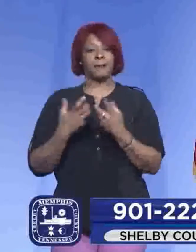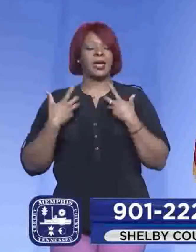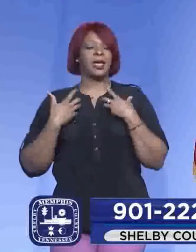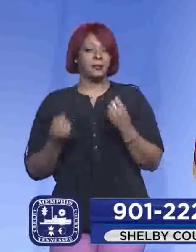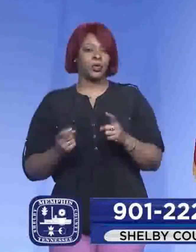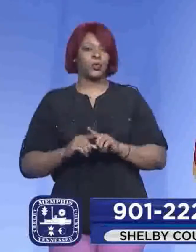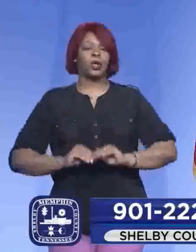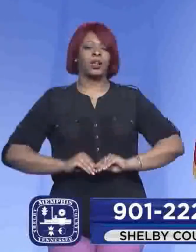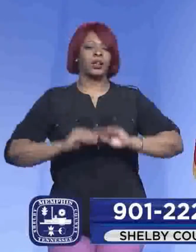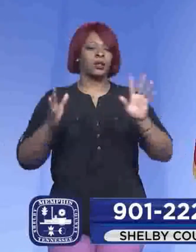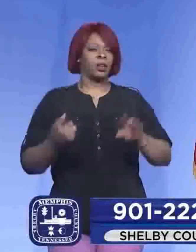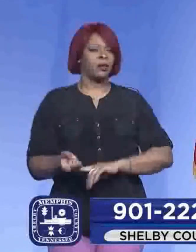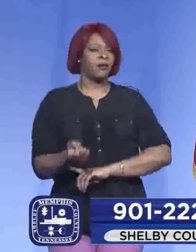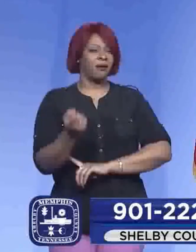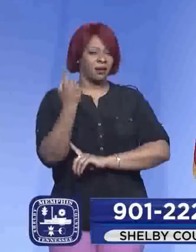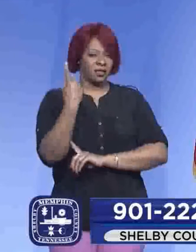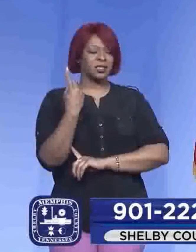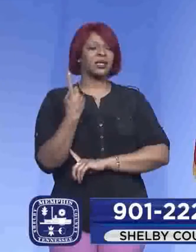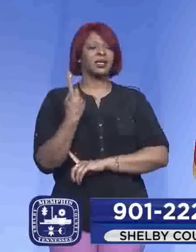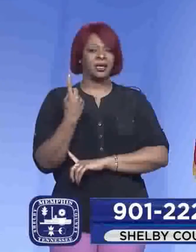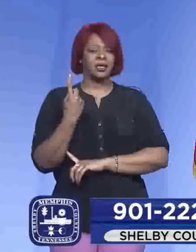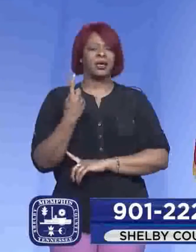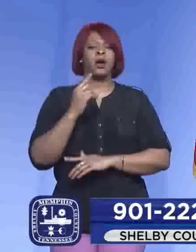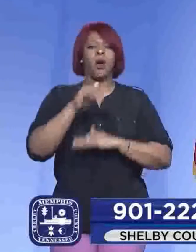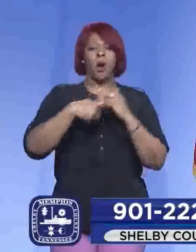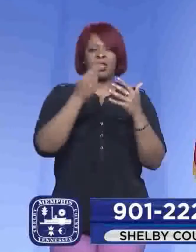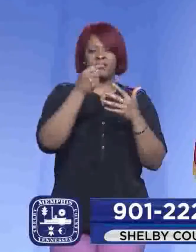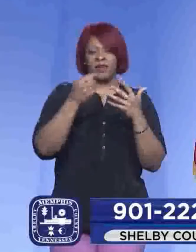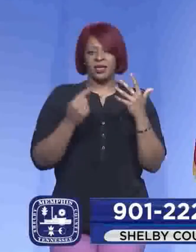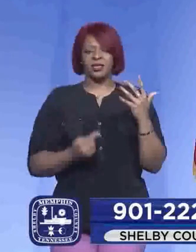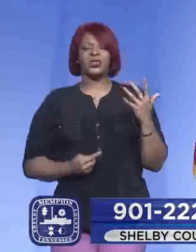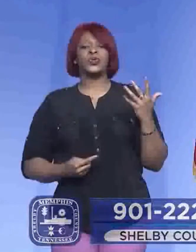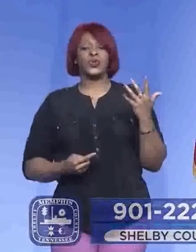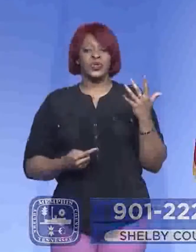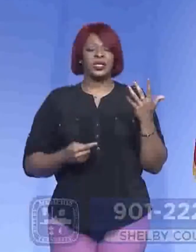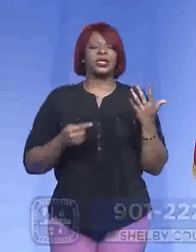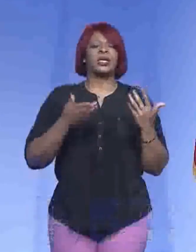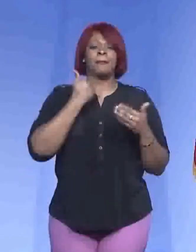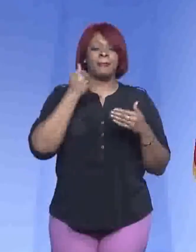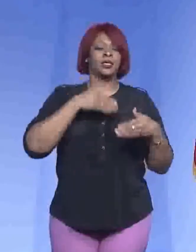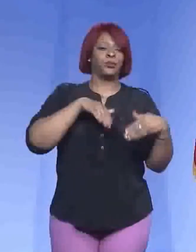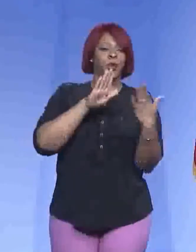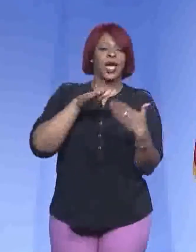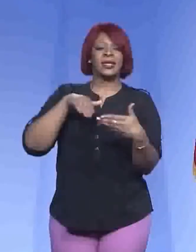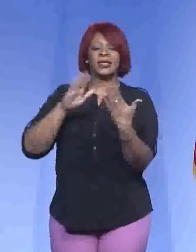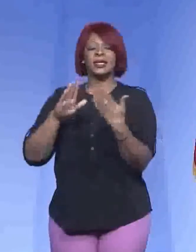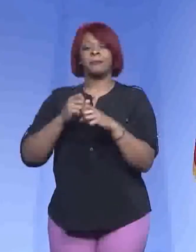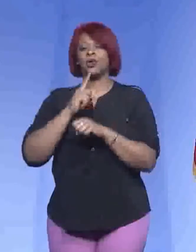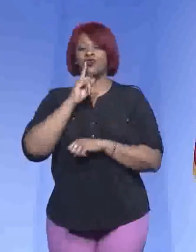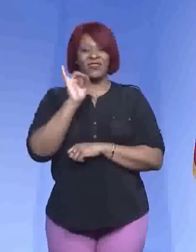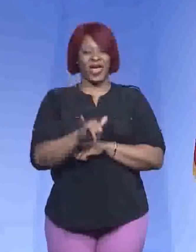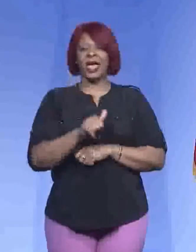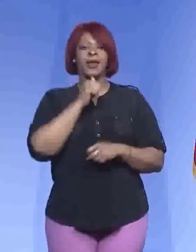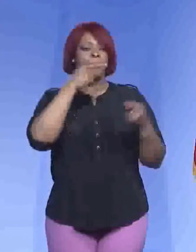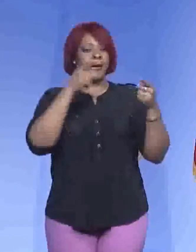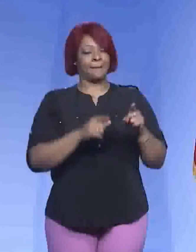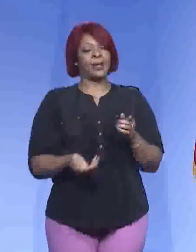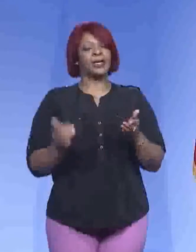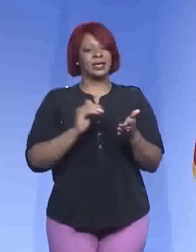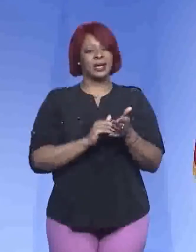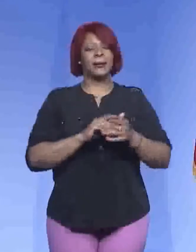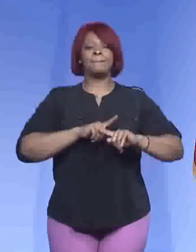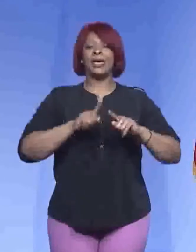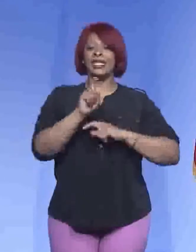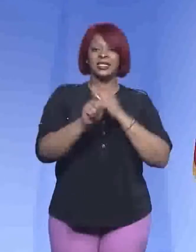to understand and all the factors and put in place best practices to ensure nothing like that would ever happen again. But